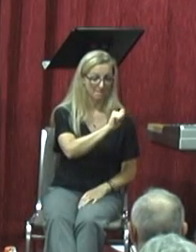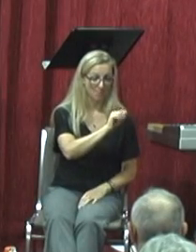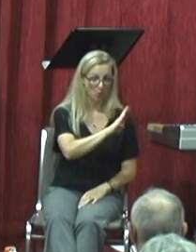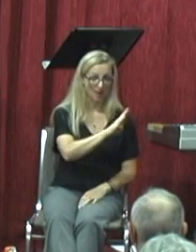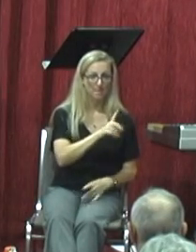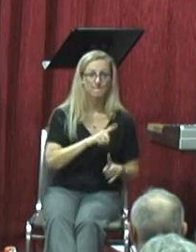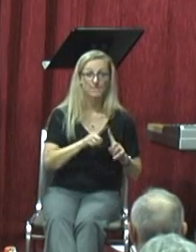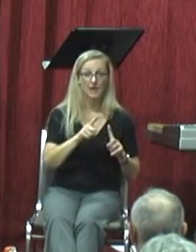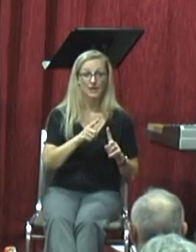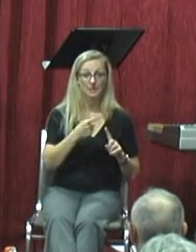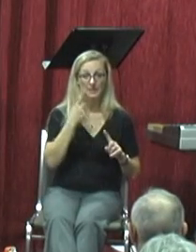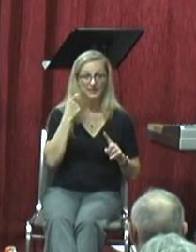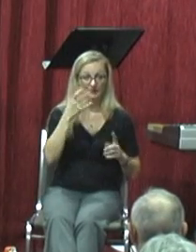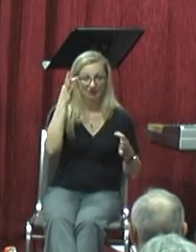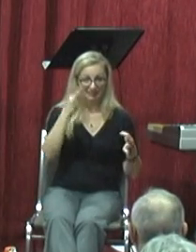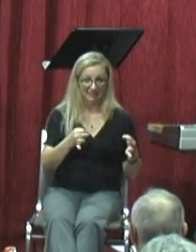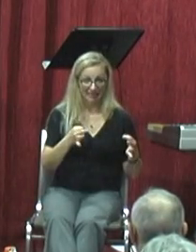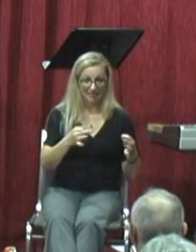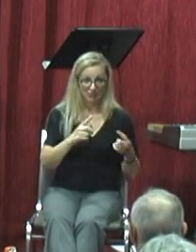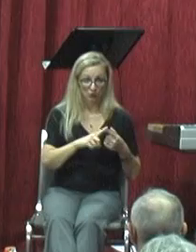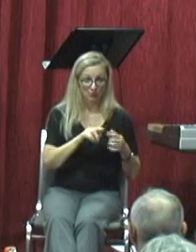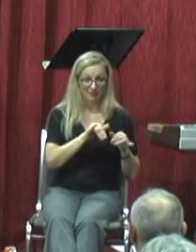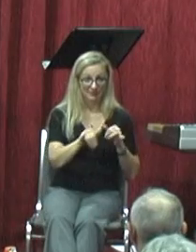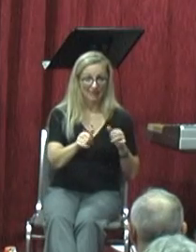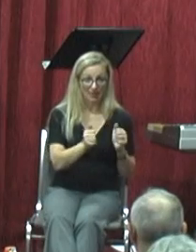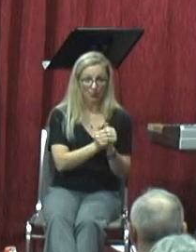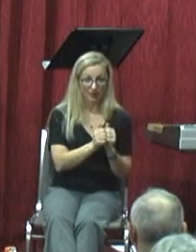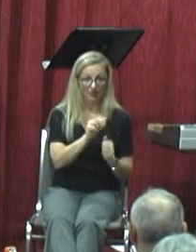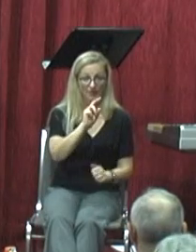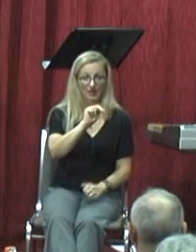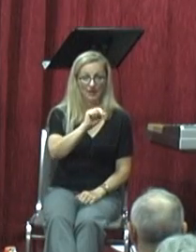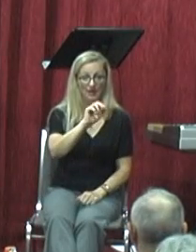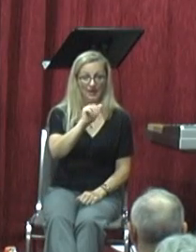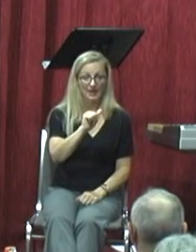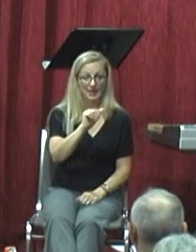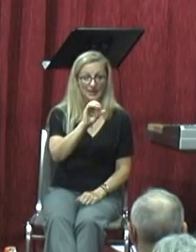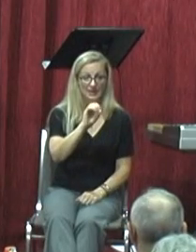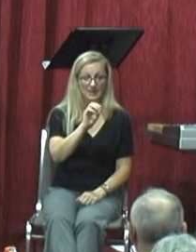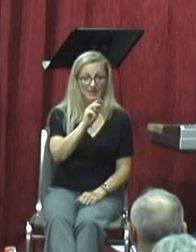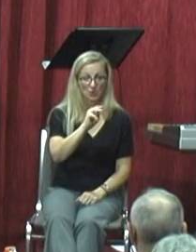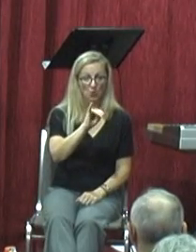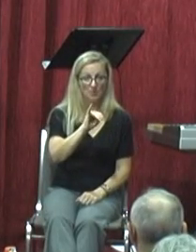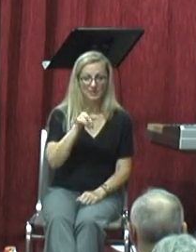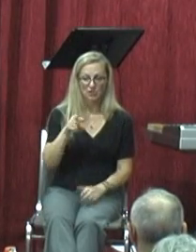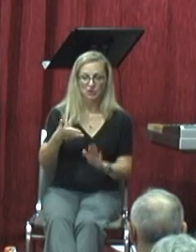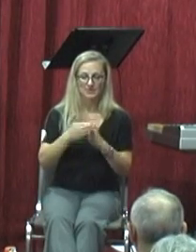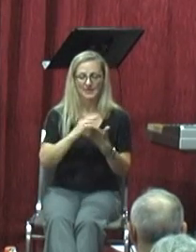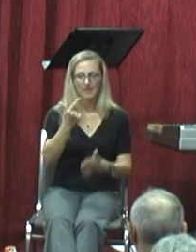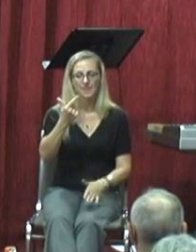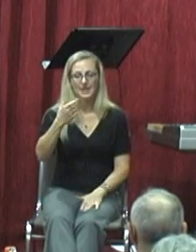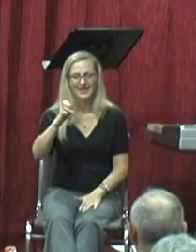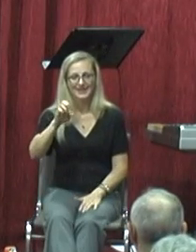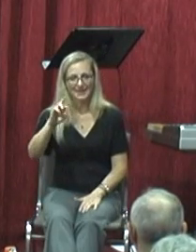decision, by deciding to stay with Naomi, she became a Ger.